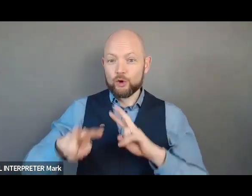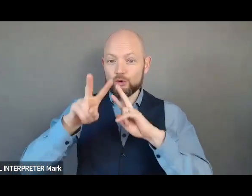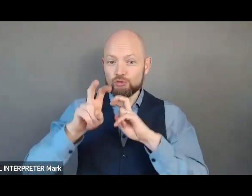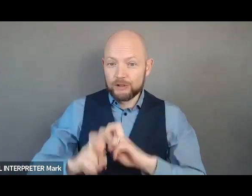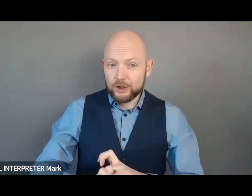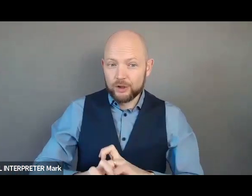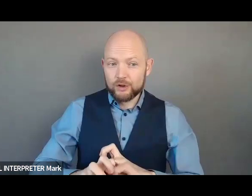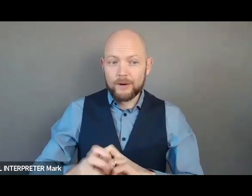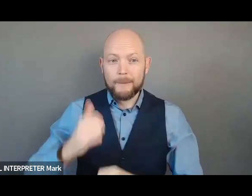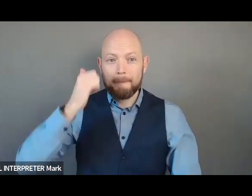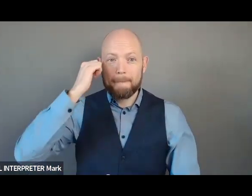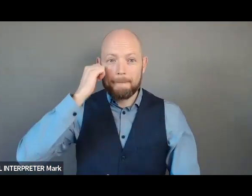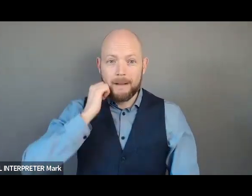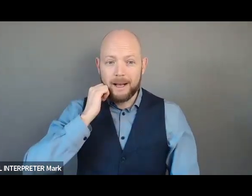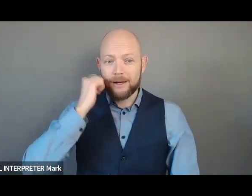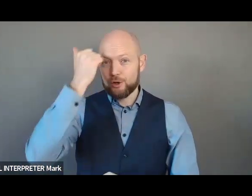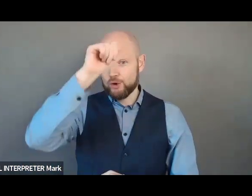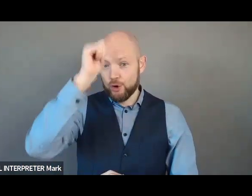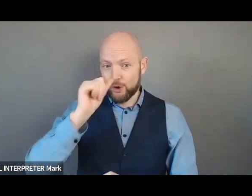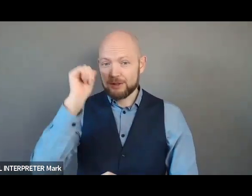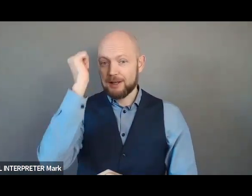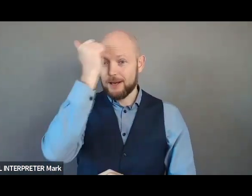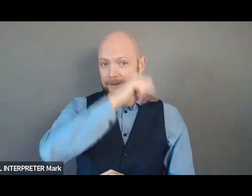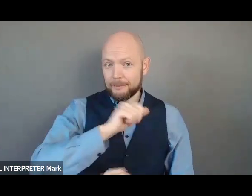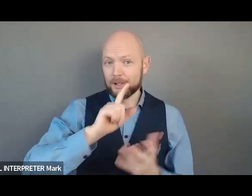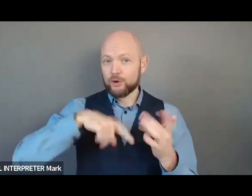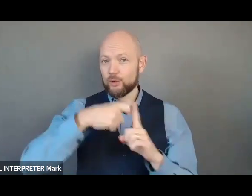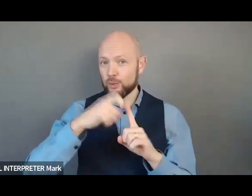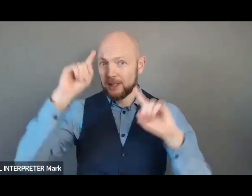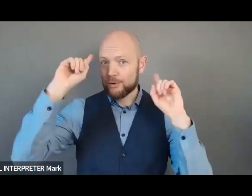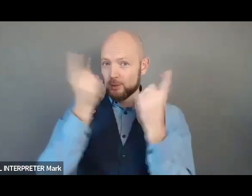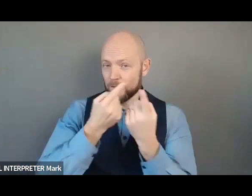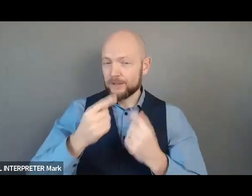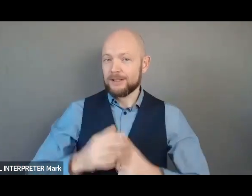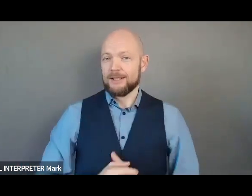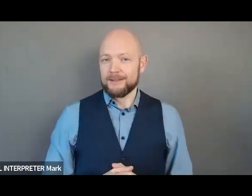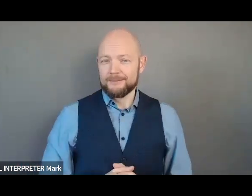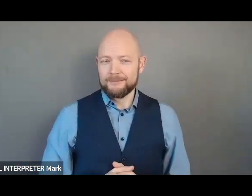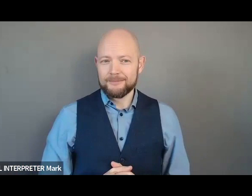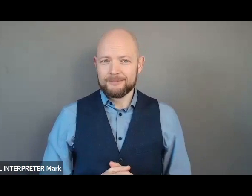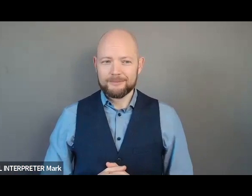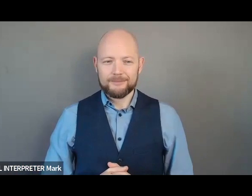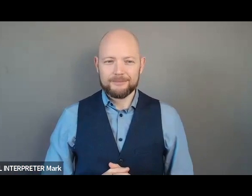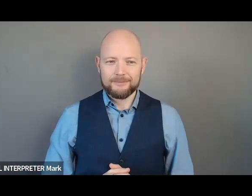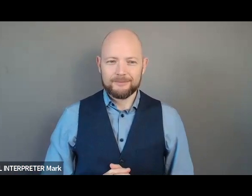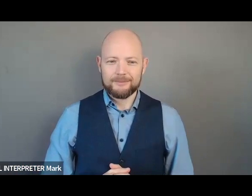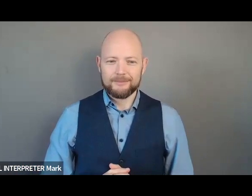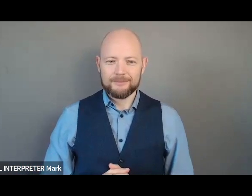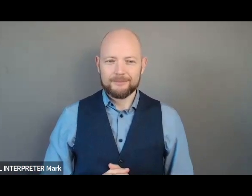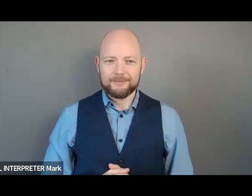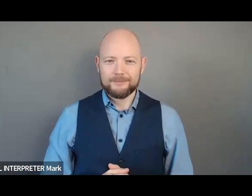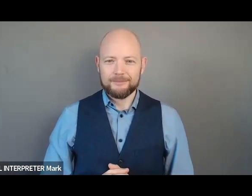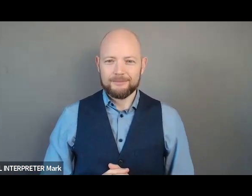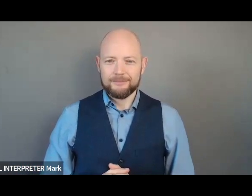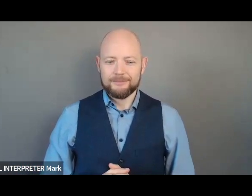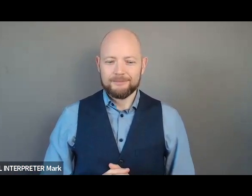capacity for Black nursing academics in the UK. And I'll give you your slides. Yetunde, do you want to start us first of